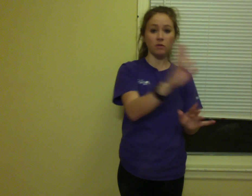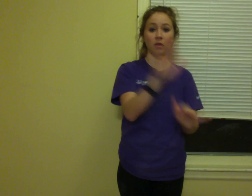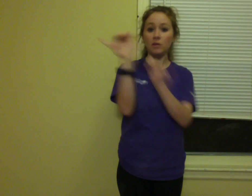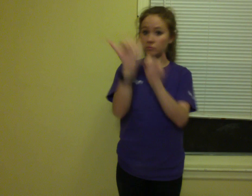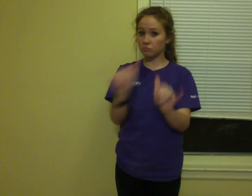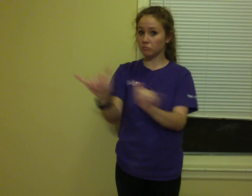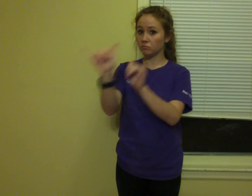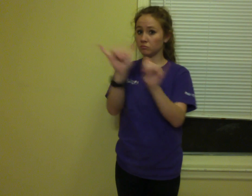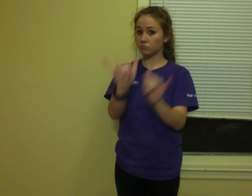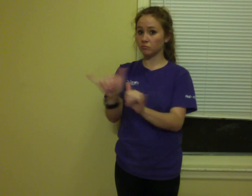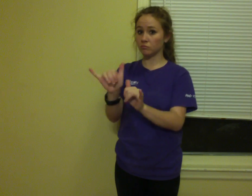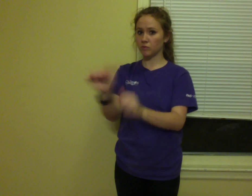Let's take shared respect first.